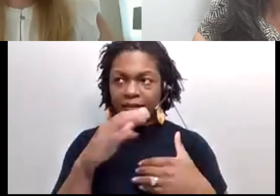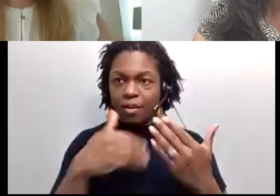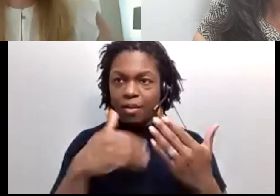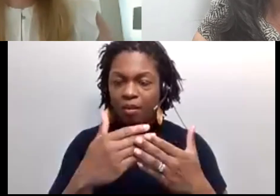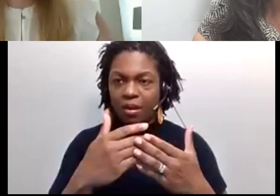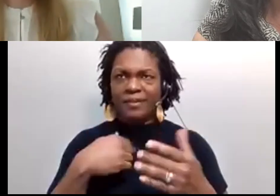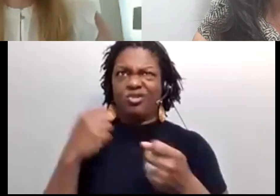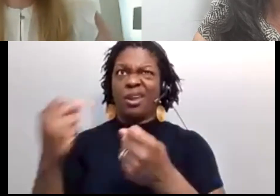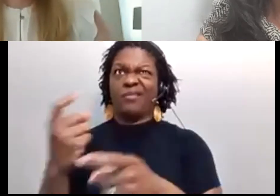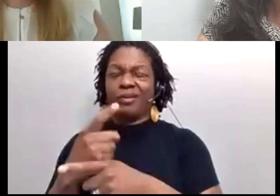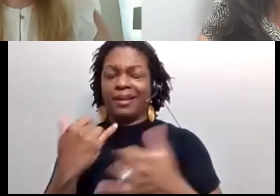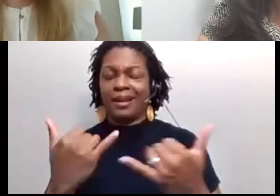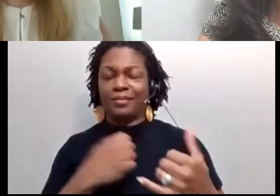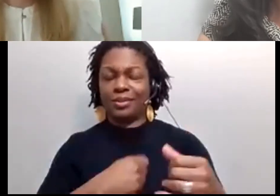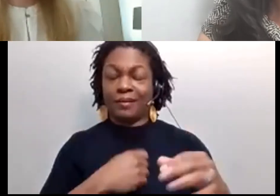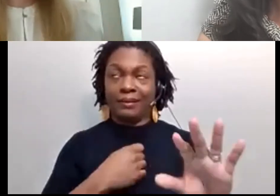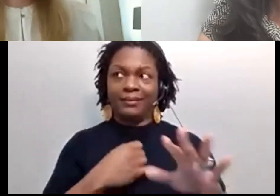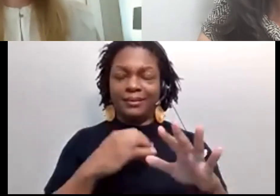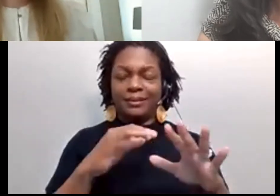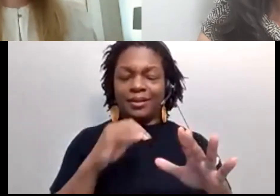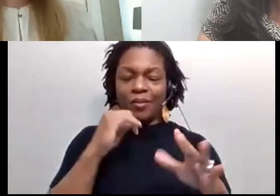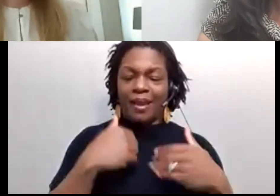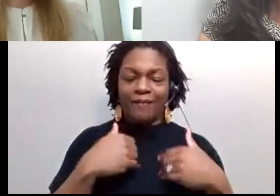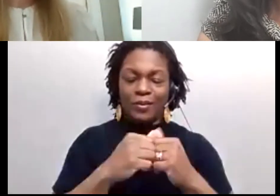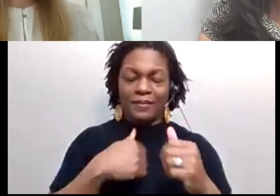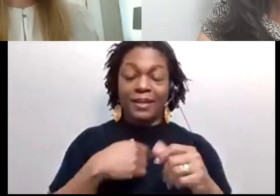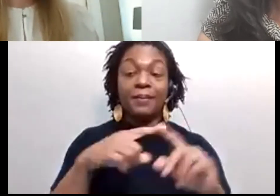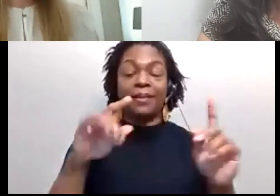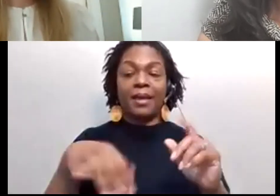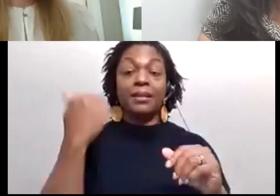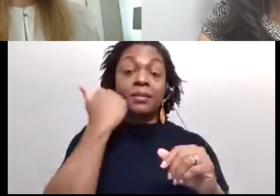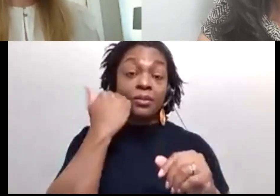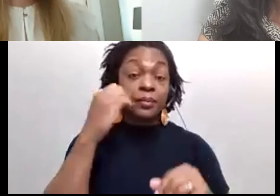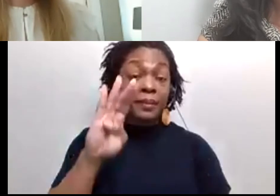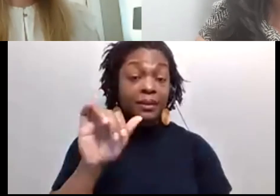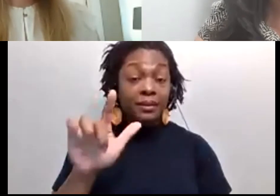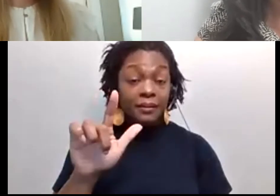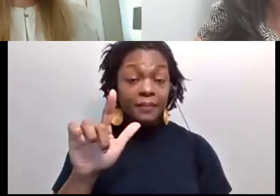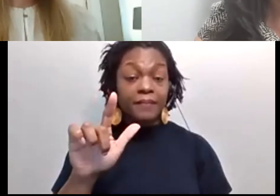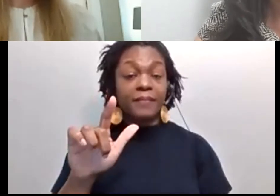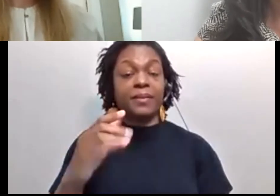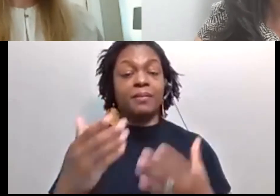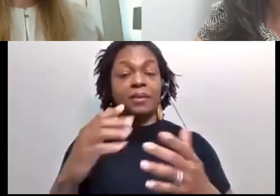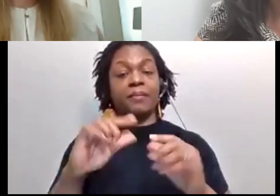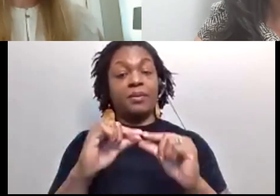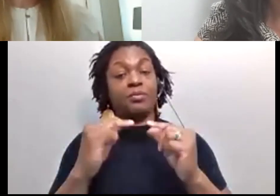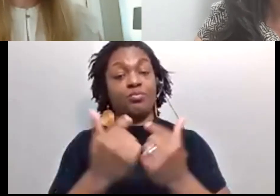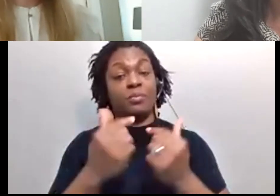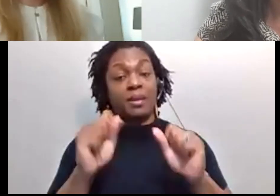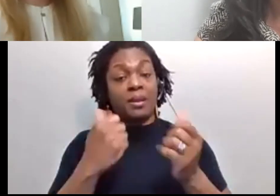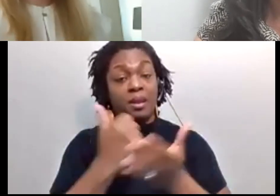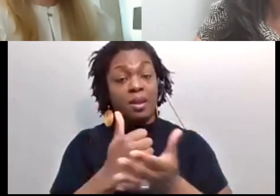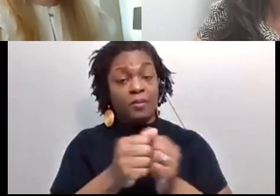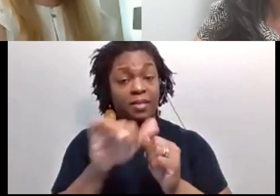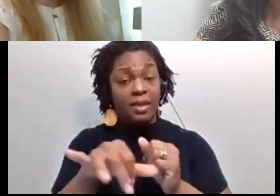now, I'm sorry. But I know like the dental bill, maybe that we, the group could help with that as well. But,